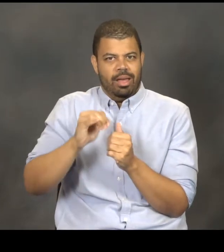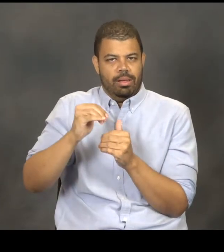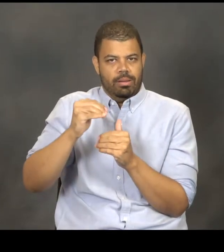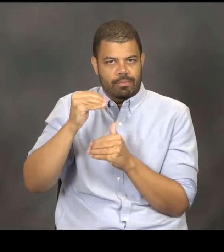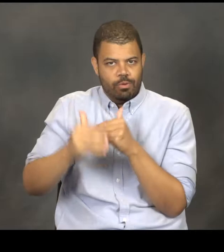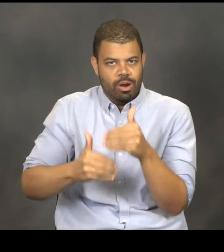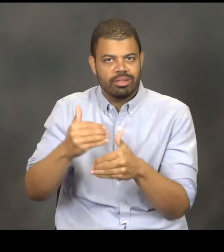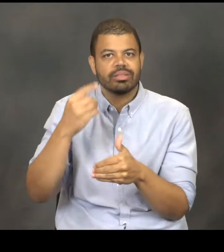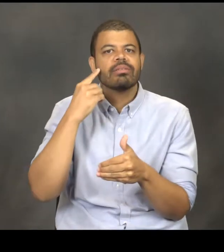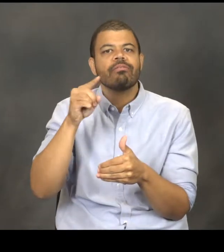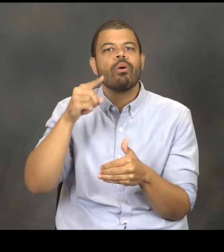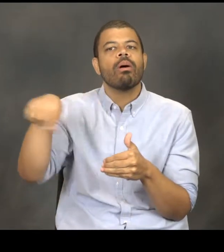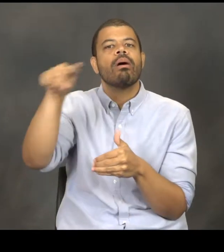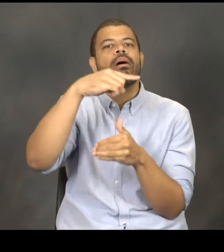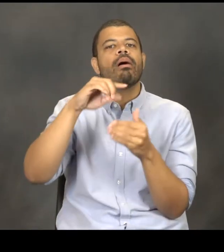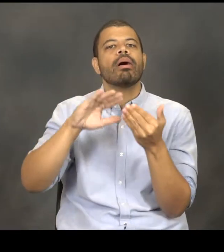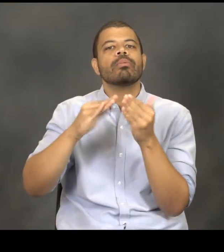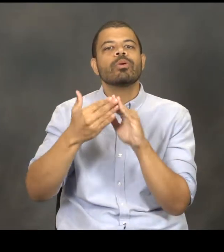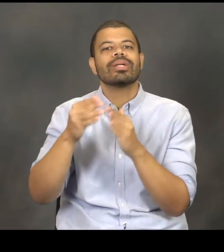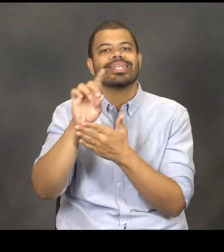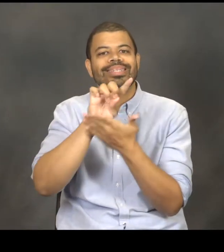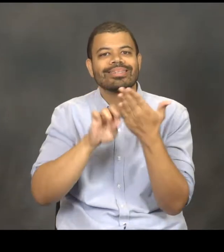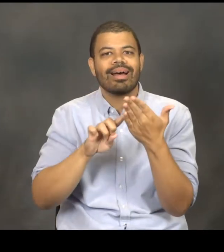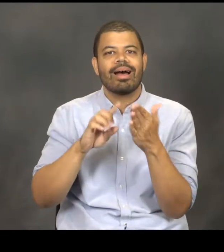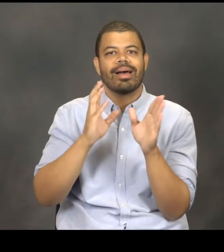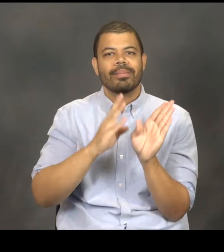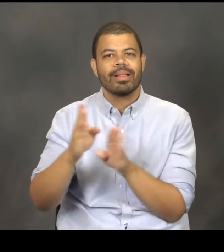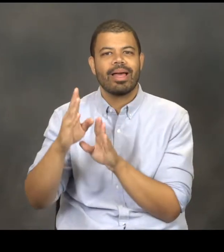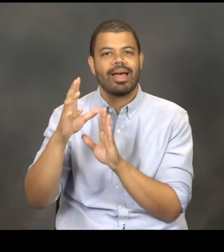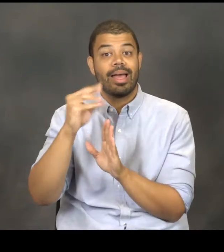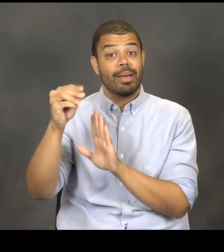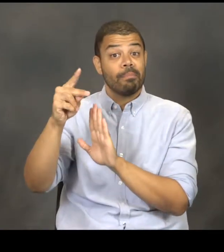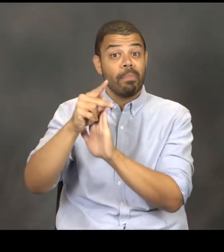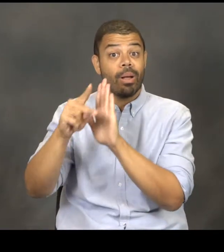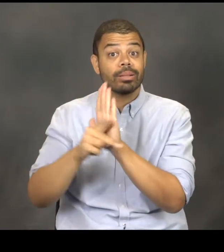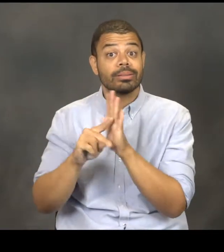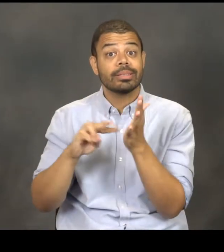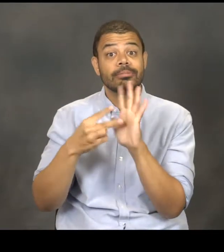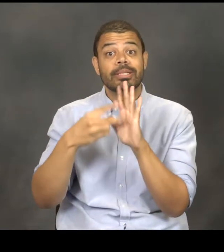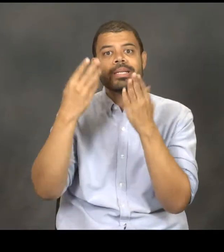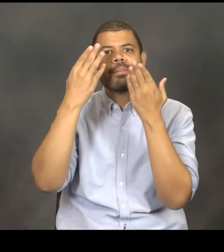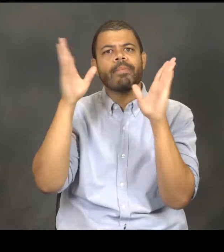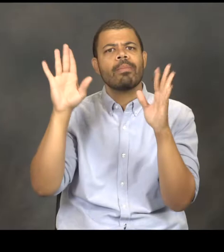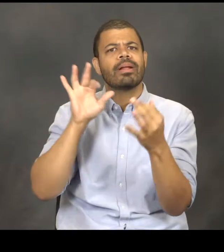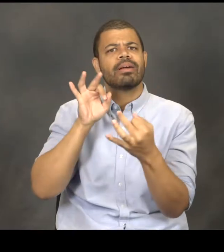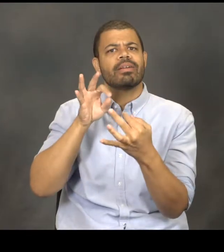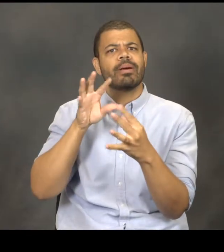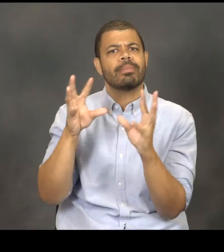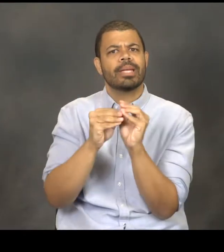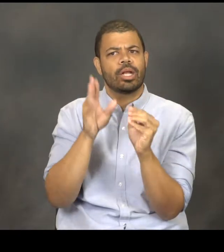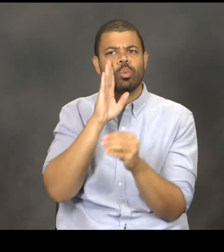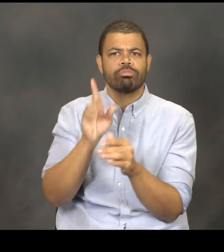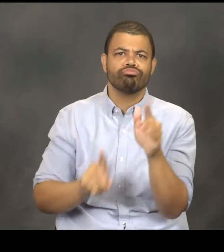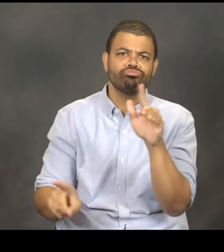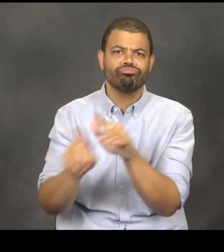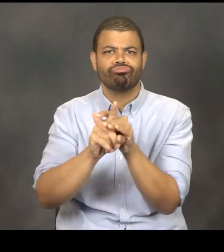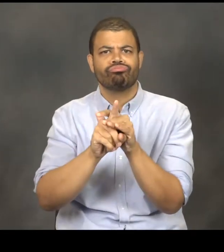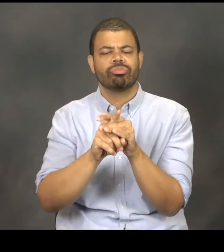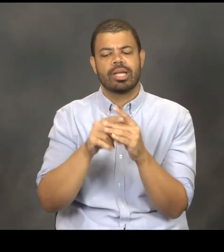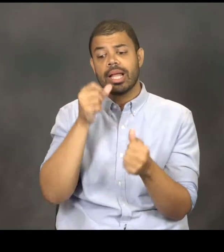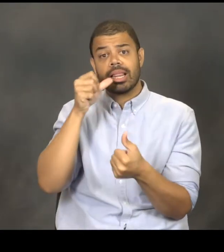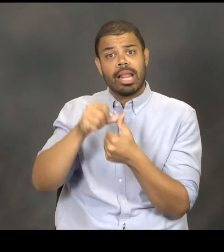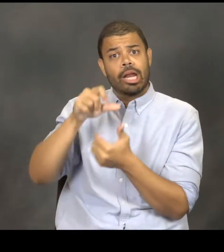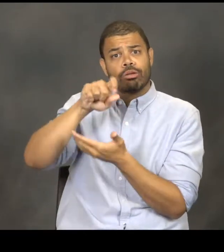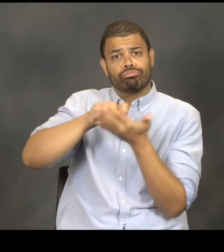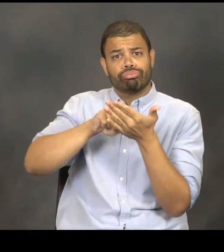to community design, planning, and policy. Folks showing up at public input meetings, folks, you know, writing letters and talking